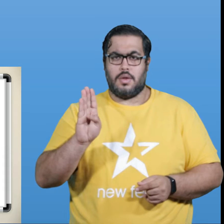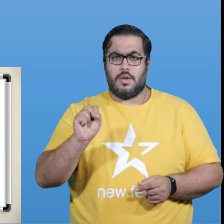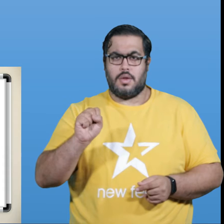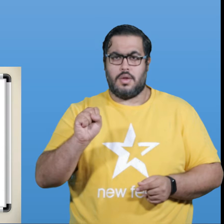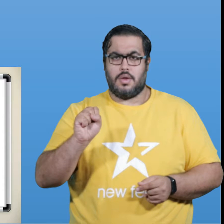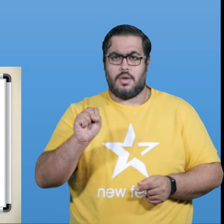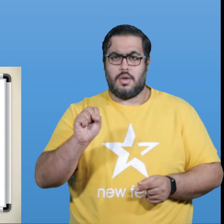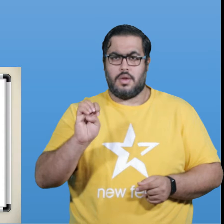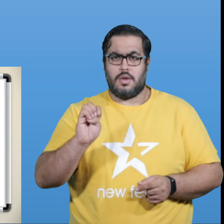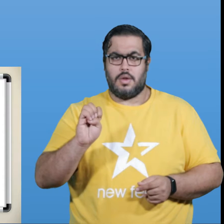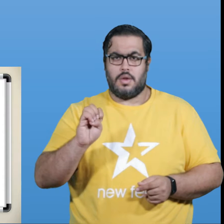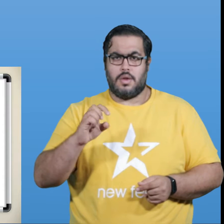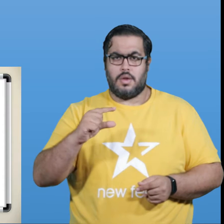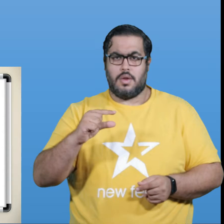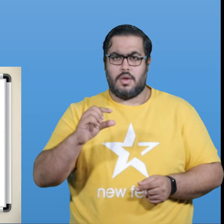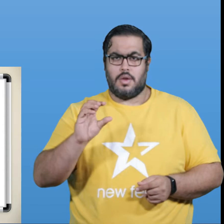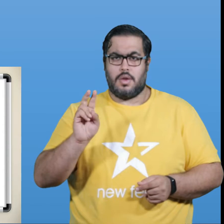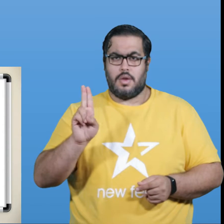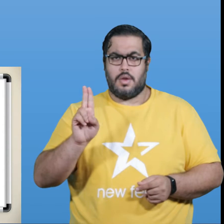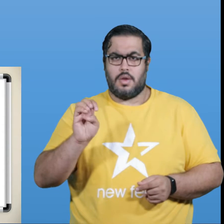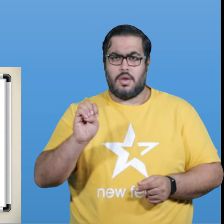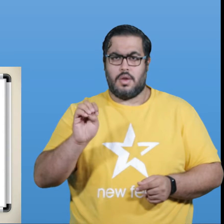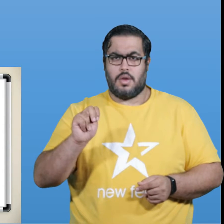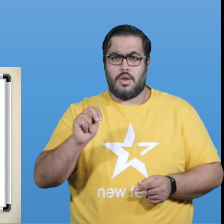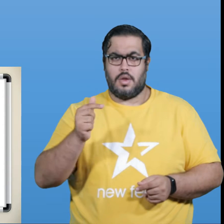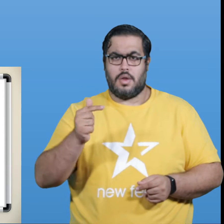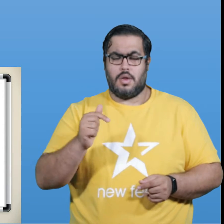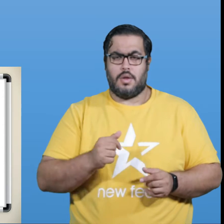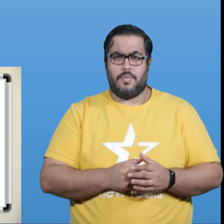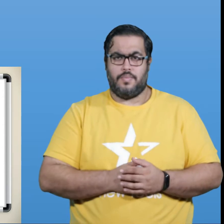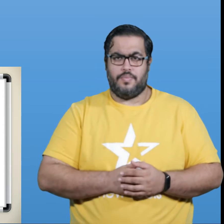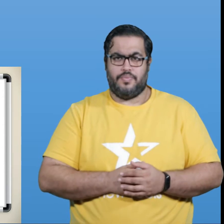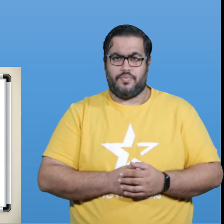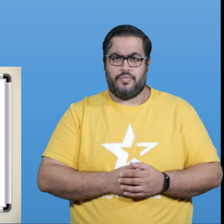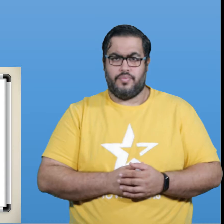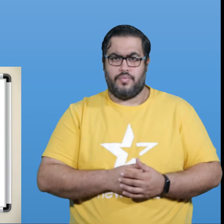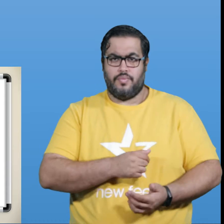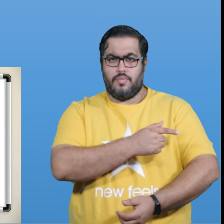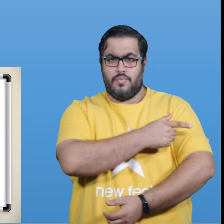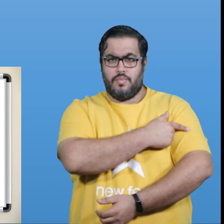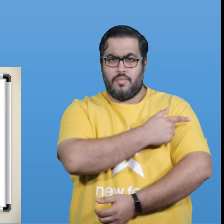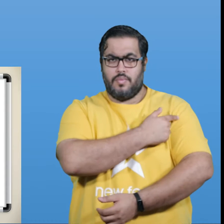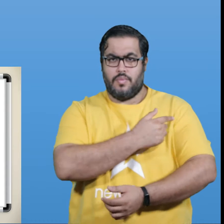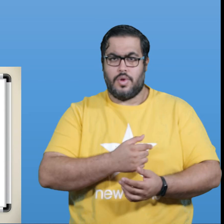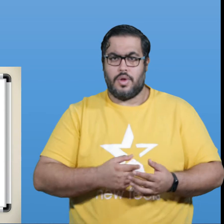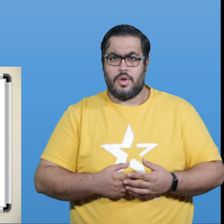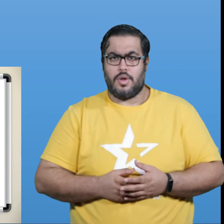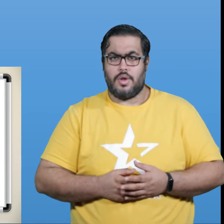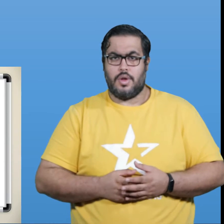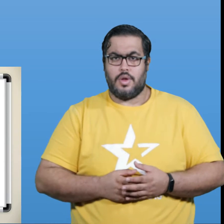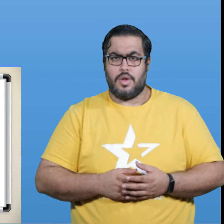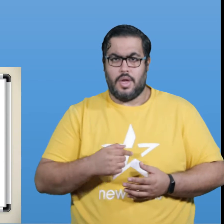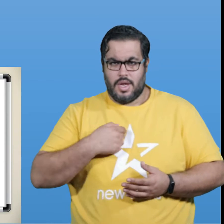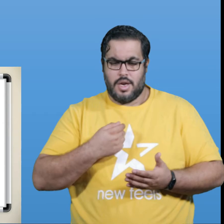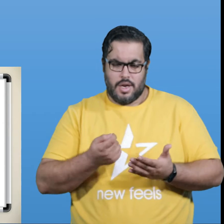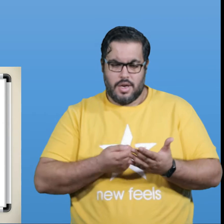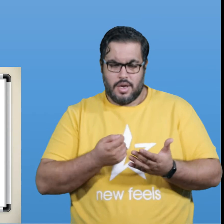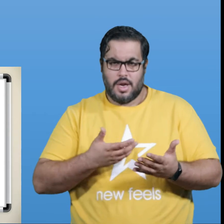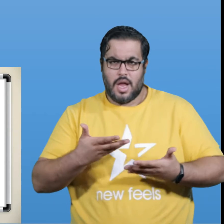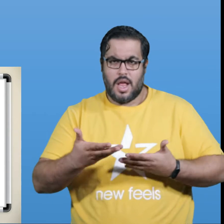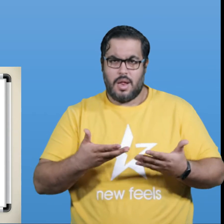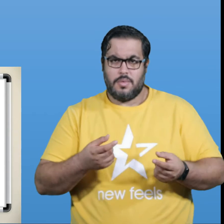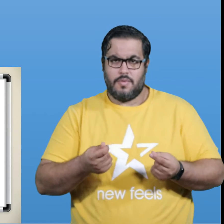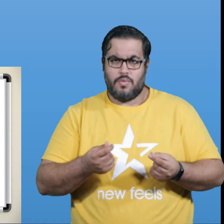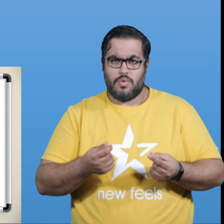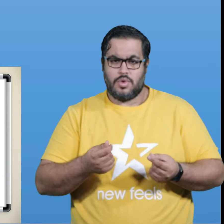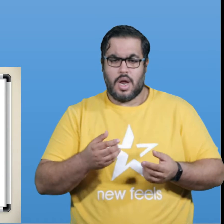coming after something in time or following. Okay, the subsequent. For example, the budget will be discussed in a subsequent meetings.